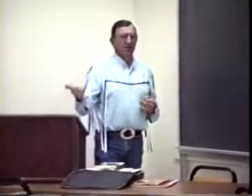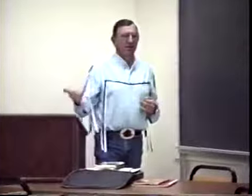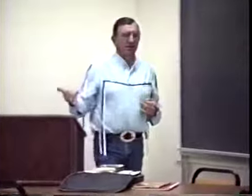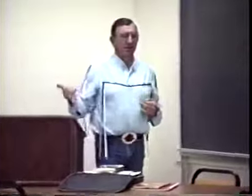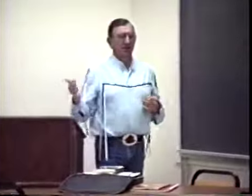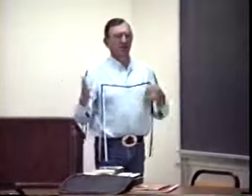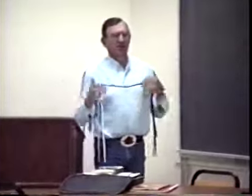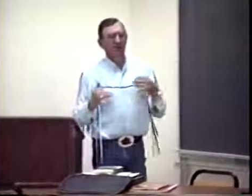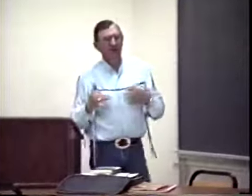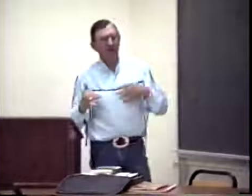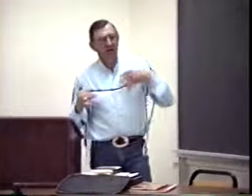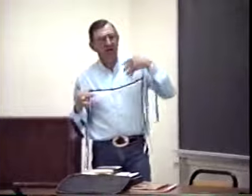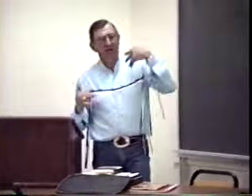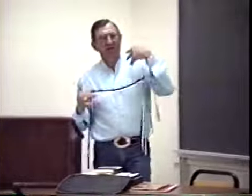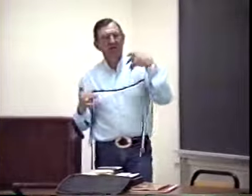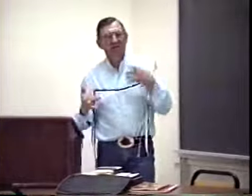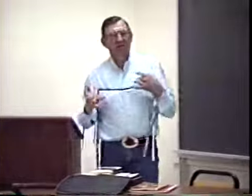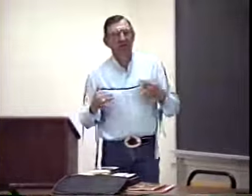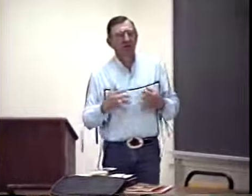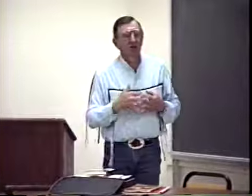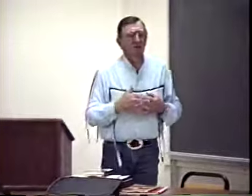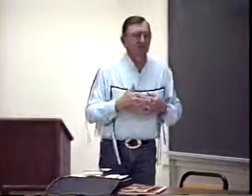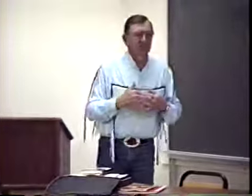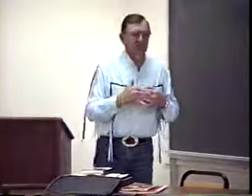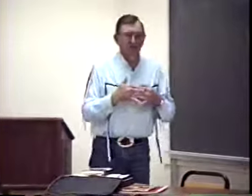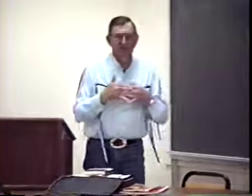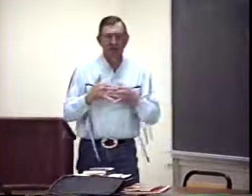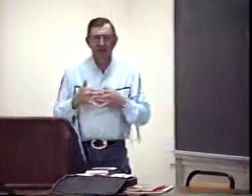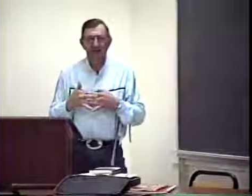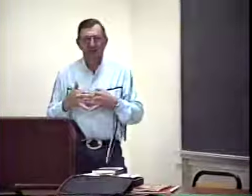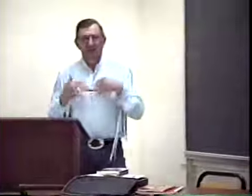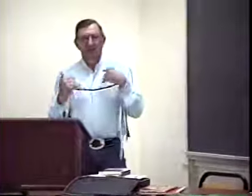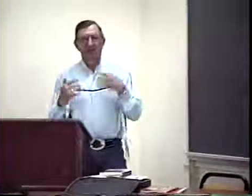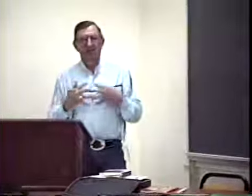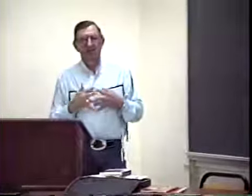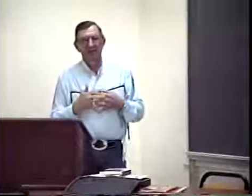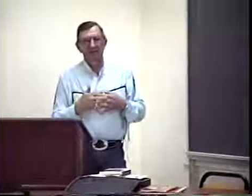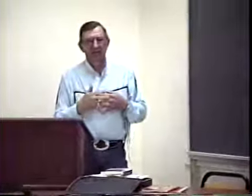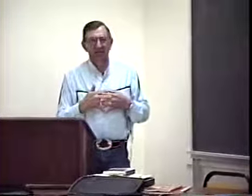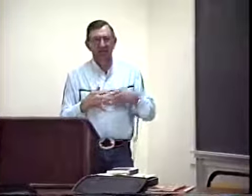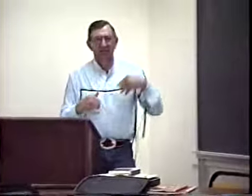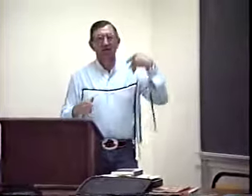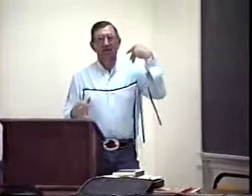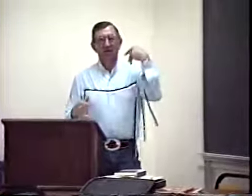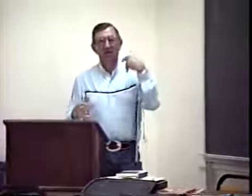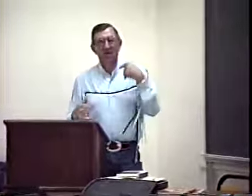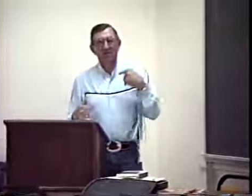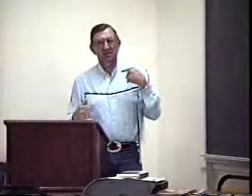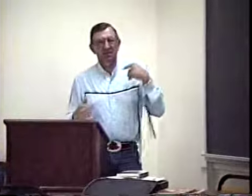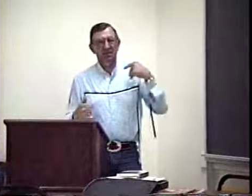that you can go ahead. This is Indian conversational sign language in the advanced stages. This